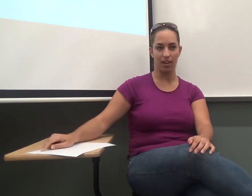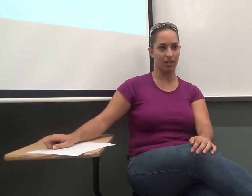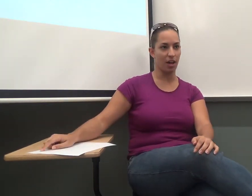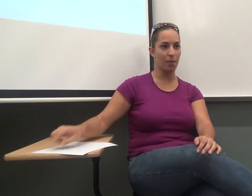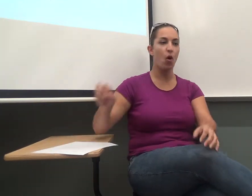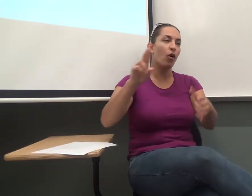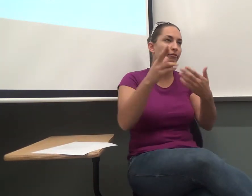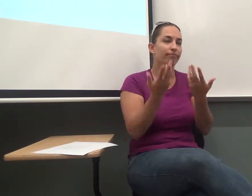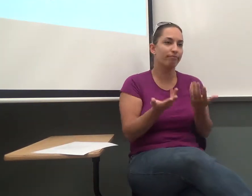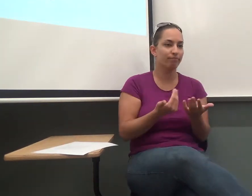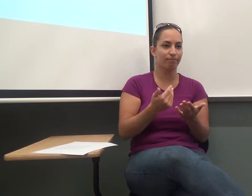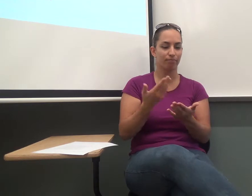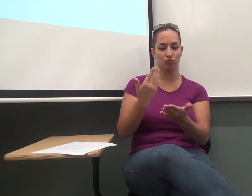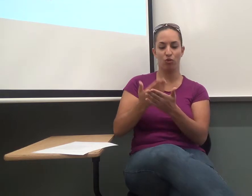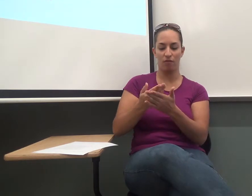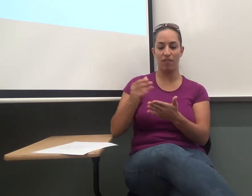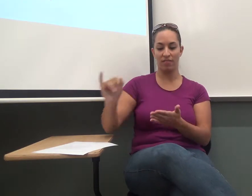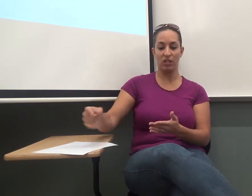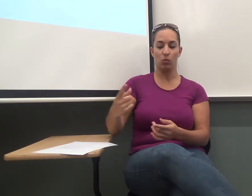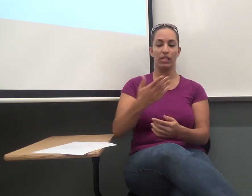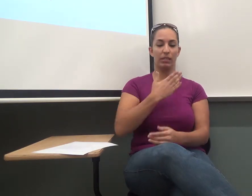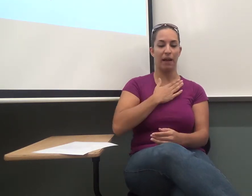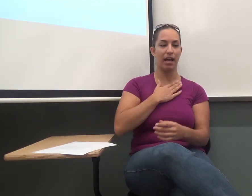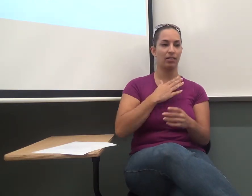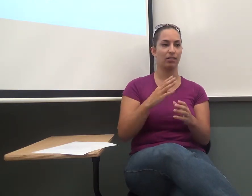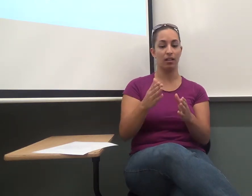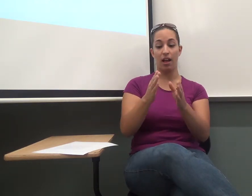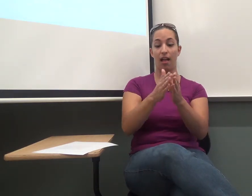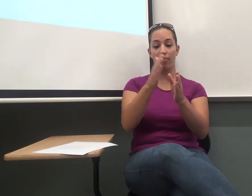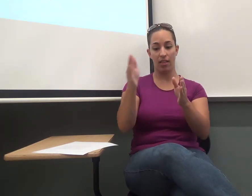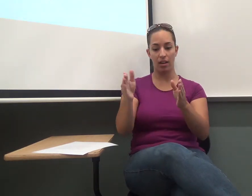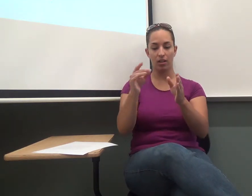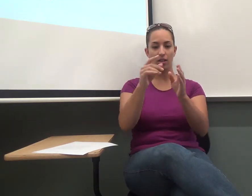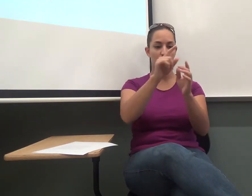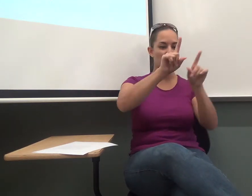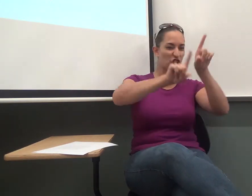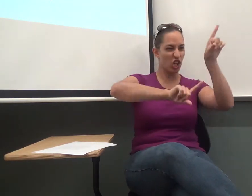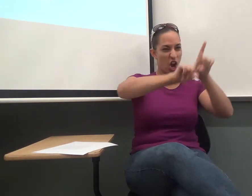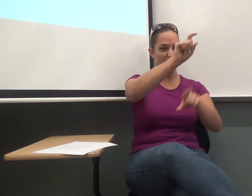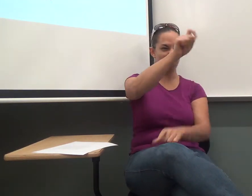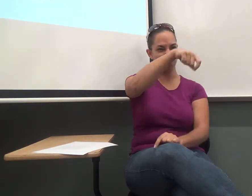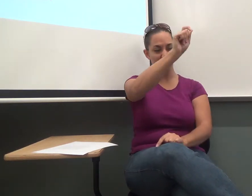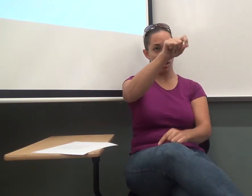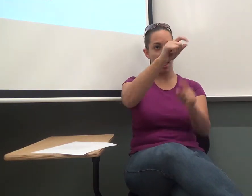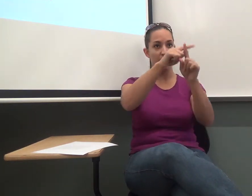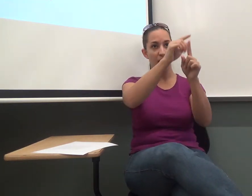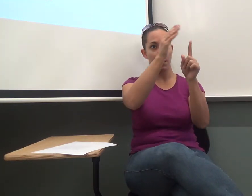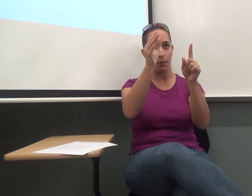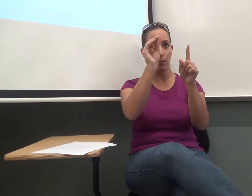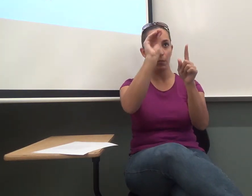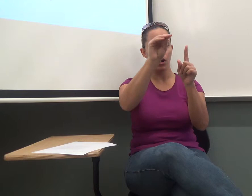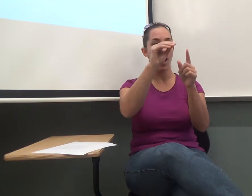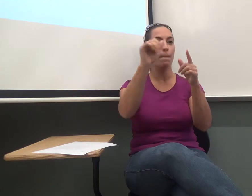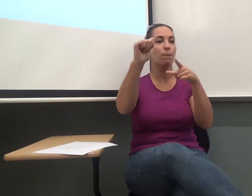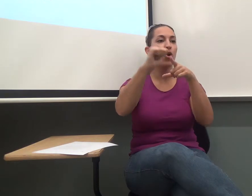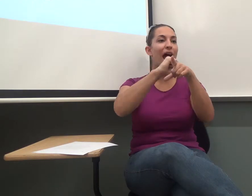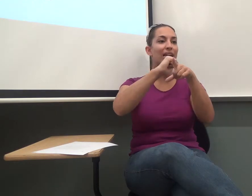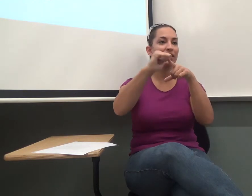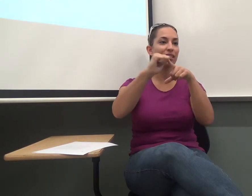want to mark it, and I want you to write practice next to it. Because this is your practice, not your assessment. Because I want to see where you